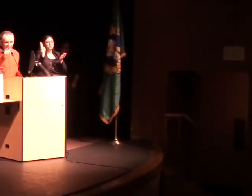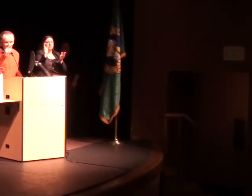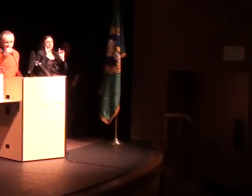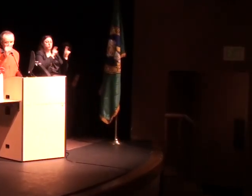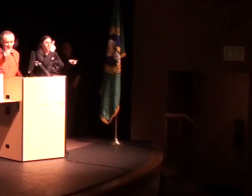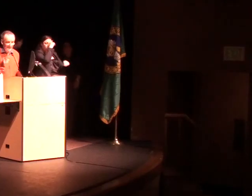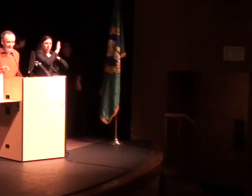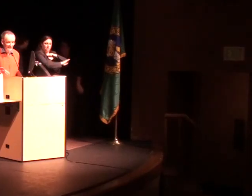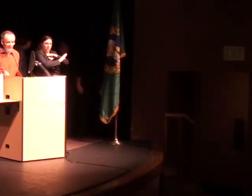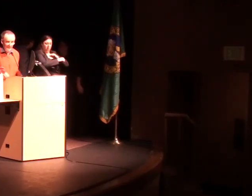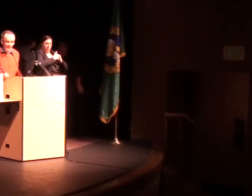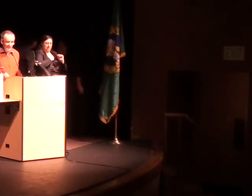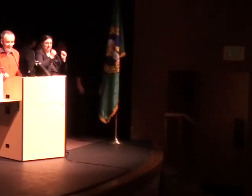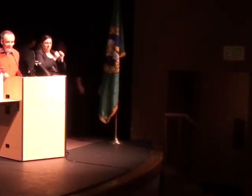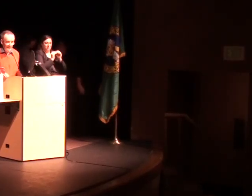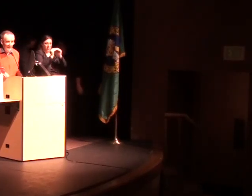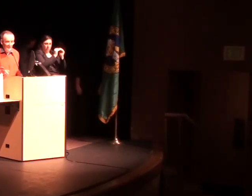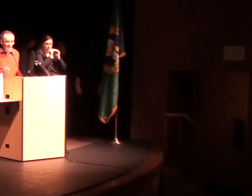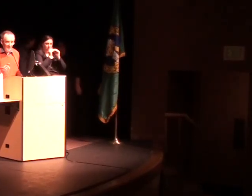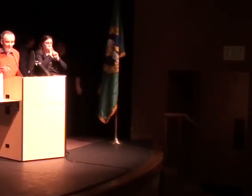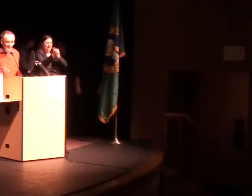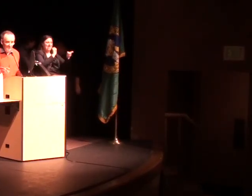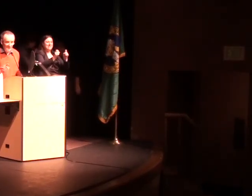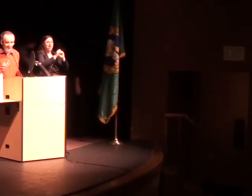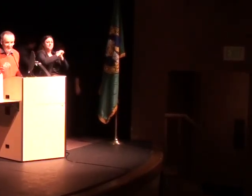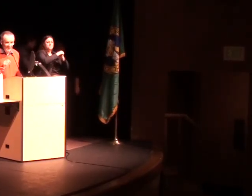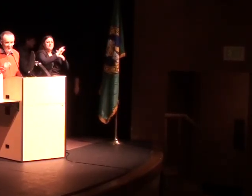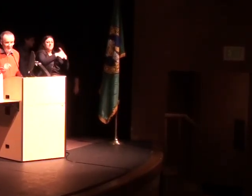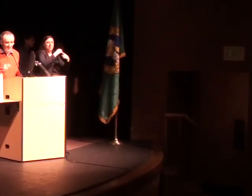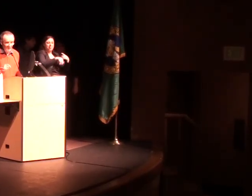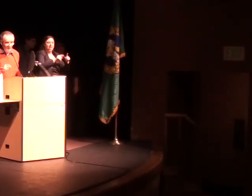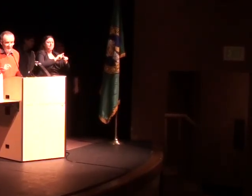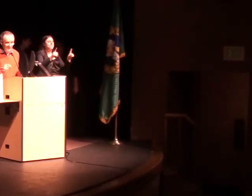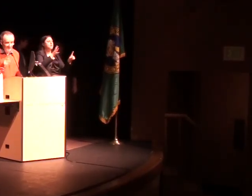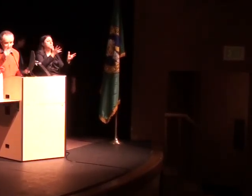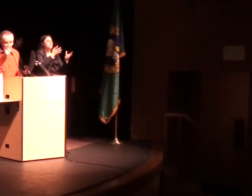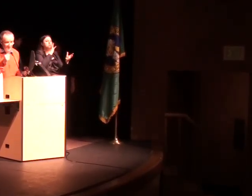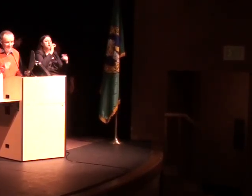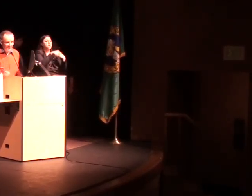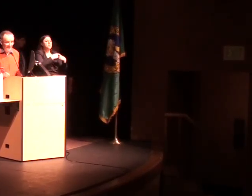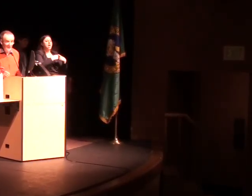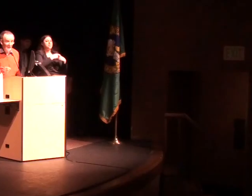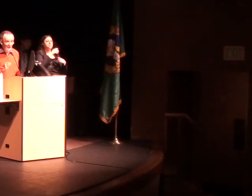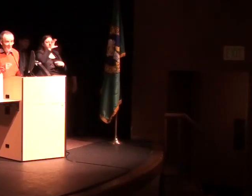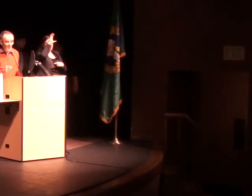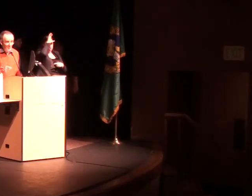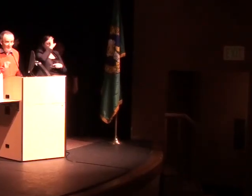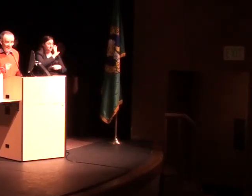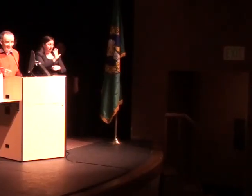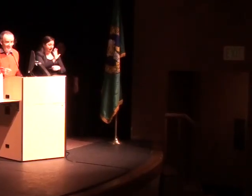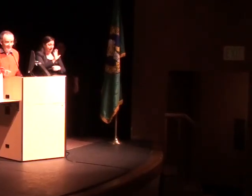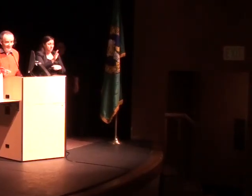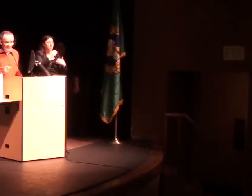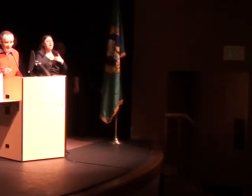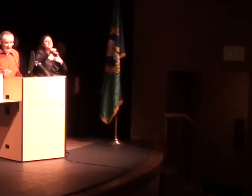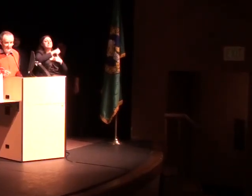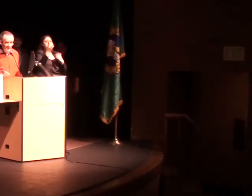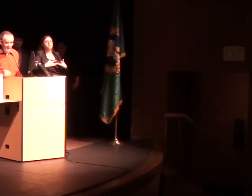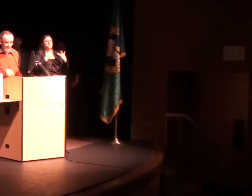and I and a colleague are handing out flyers about that. But I also wanted to say something about the Cuban Five, the question was asked. We have another